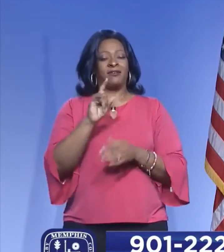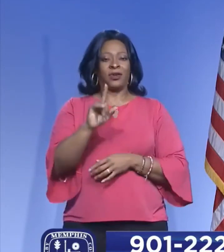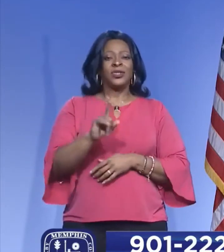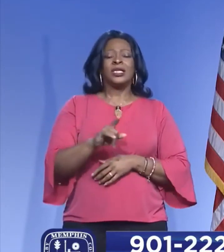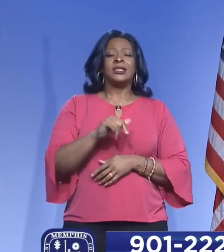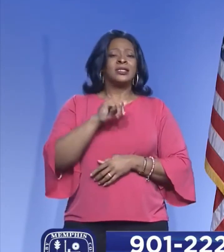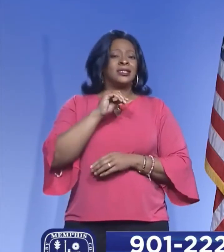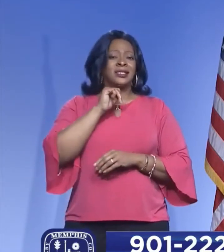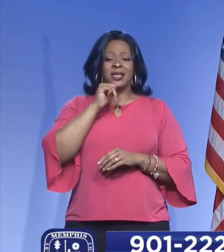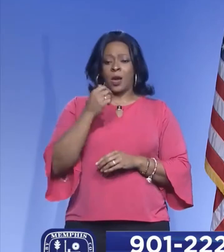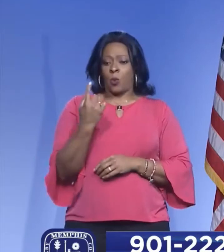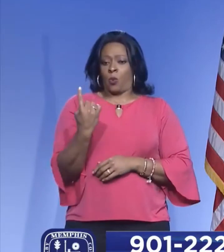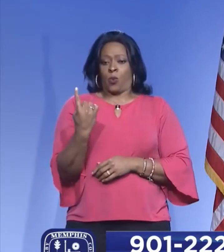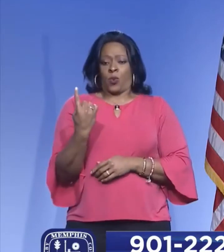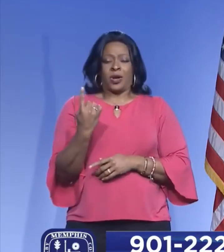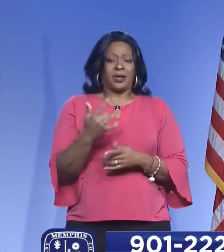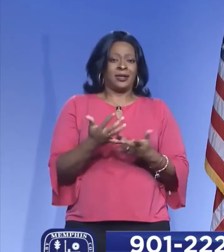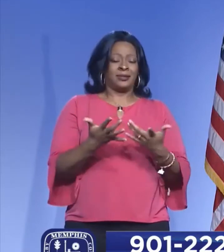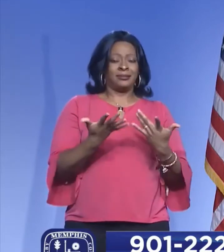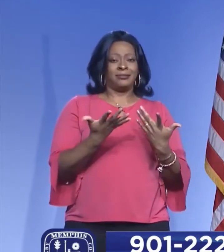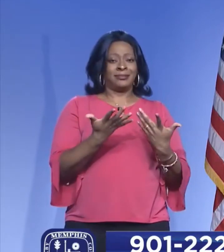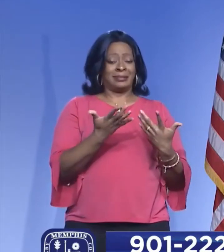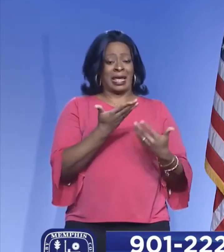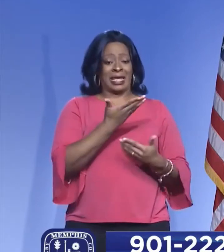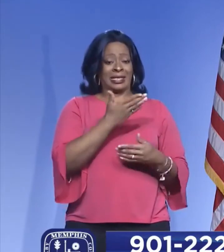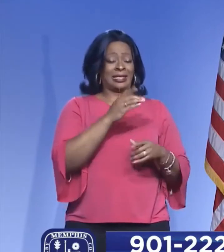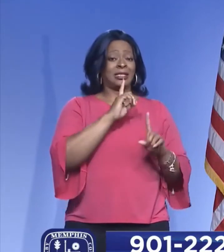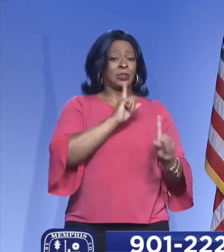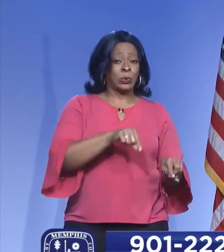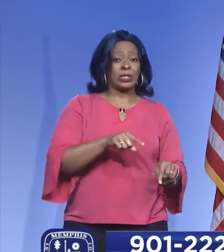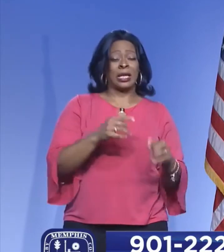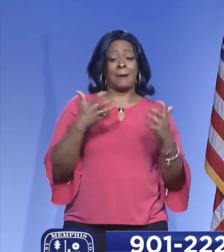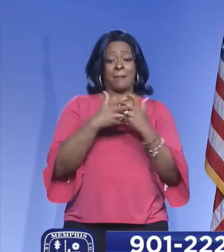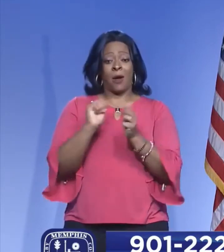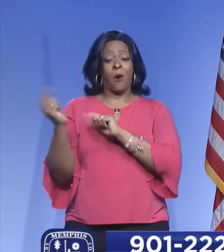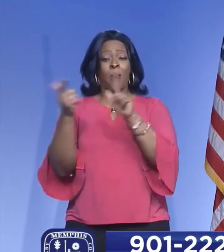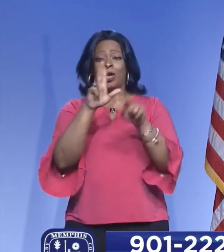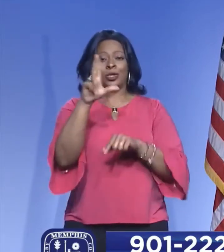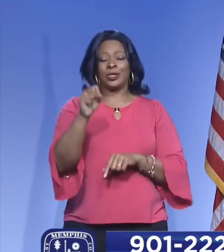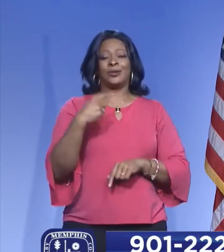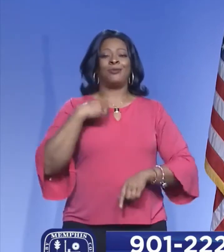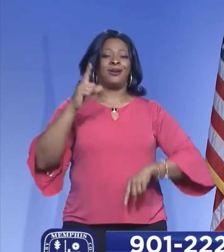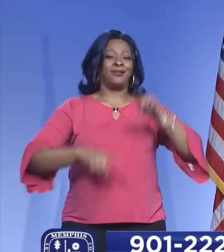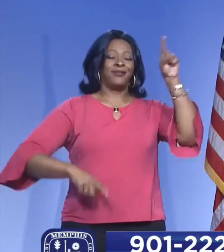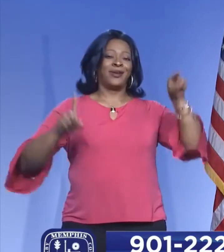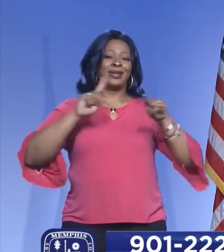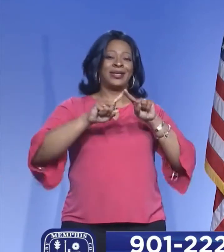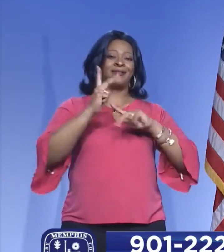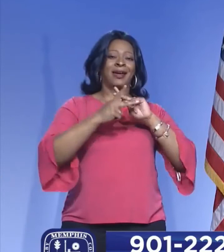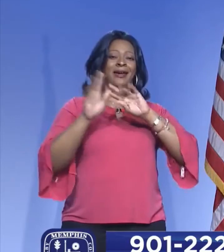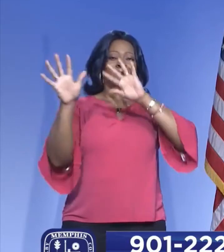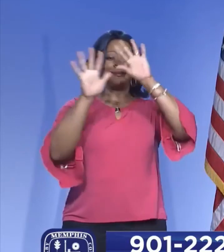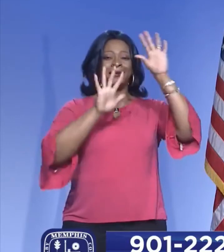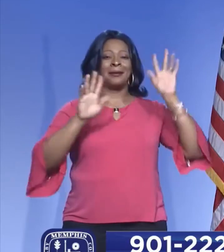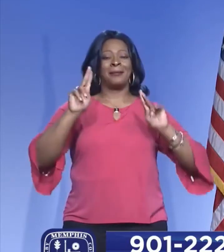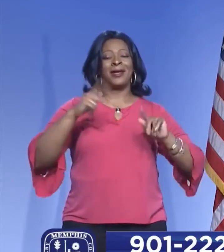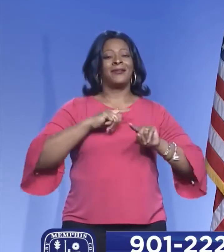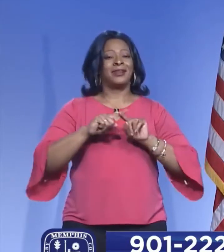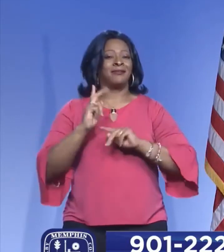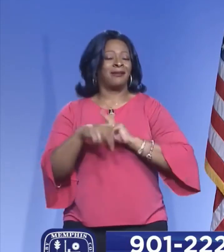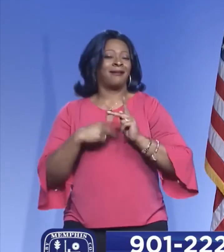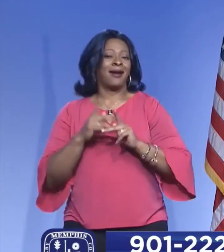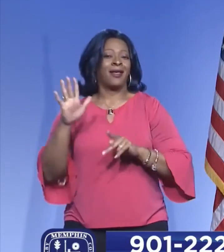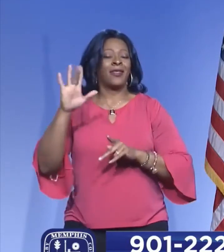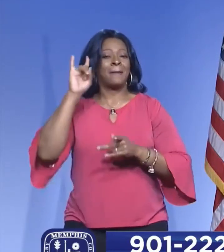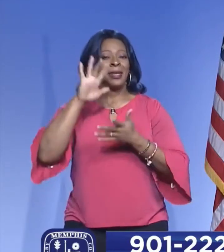one size fits all solution for the entire United States. We're a lot of different kinds of folks with a lot of different kinds of